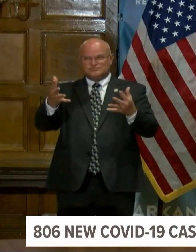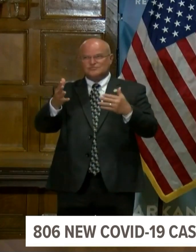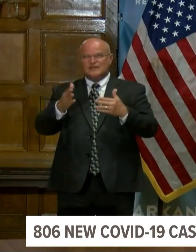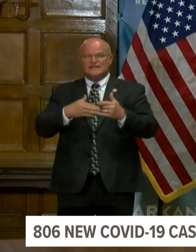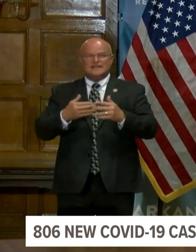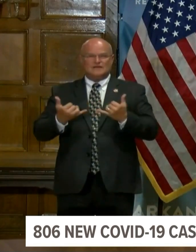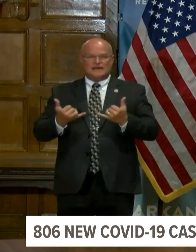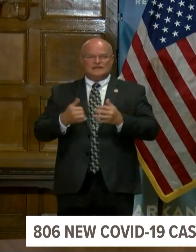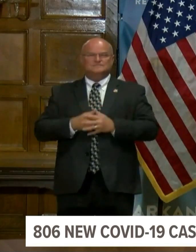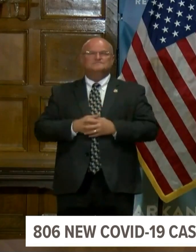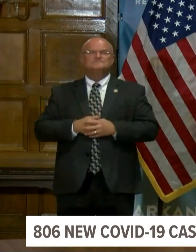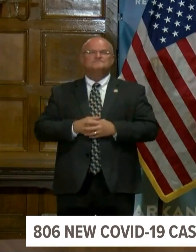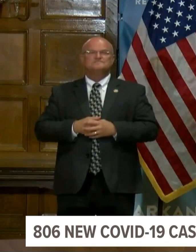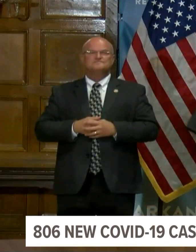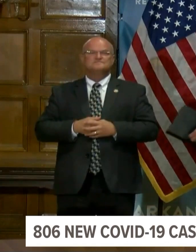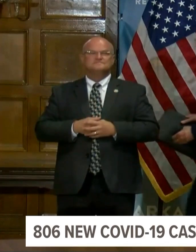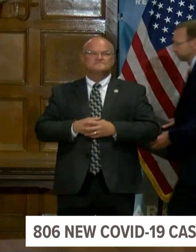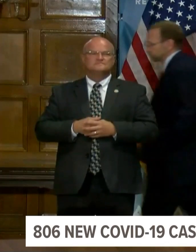we did.